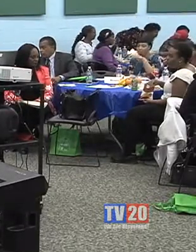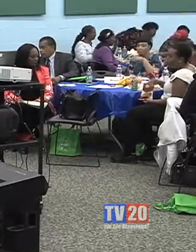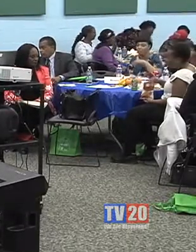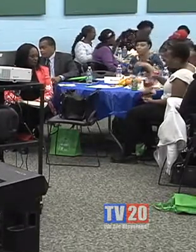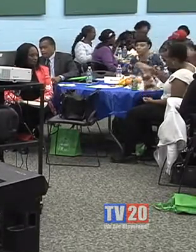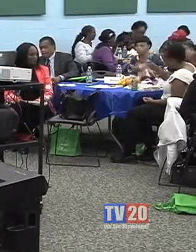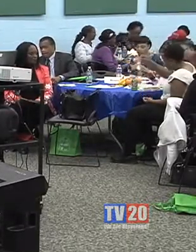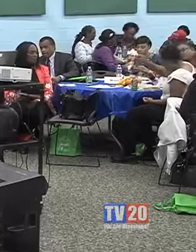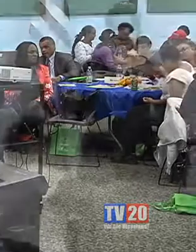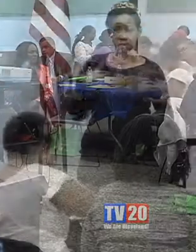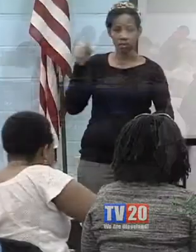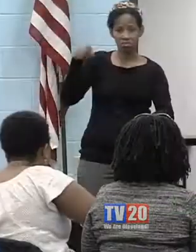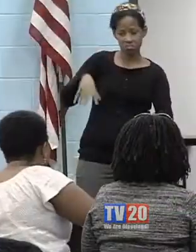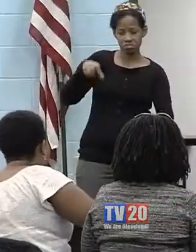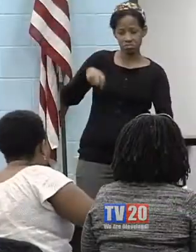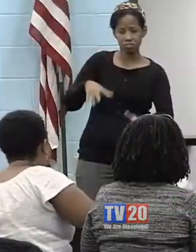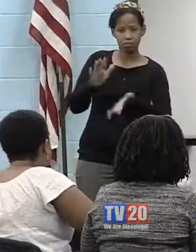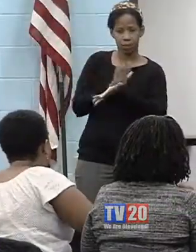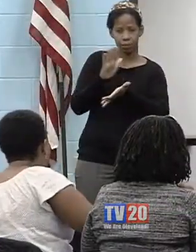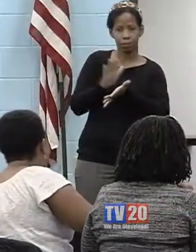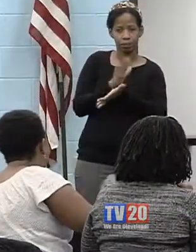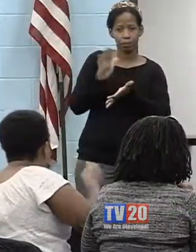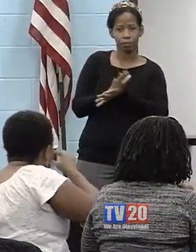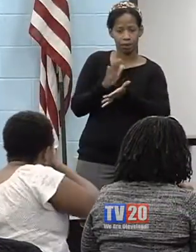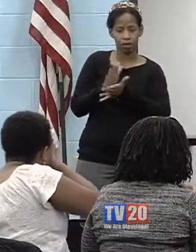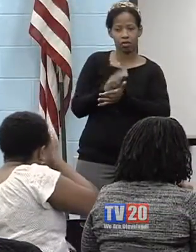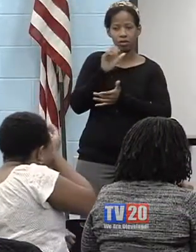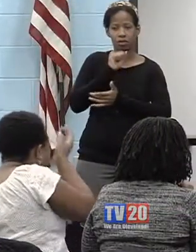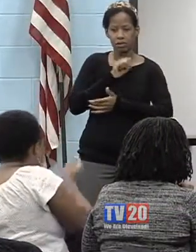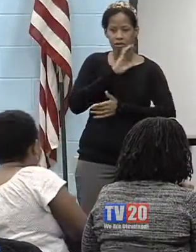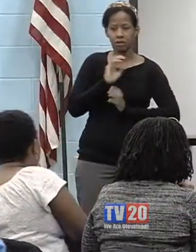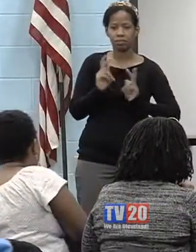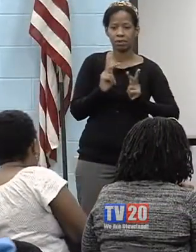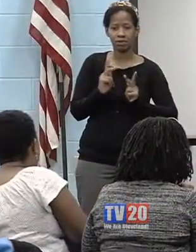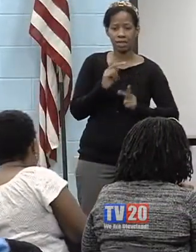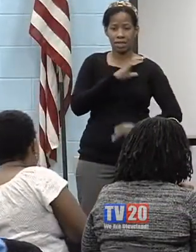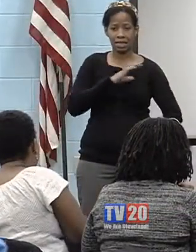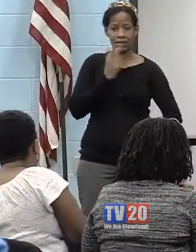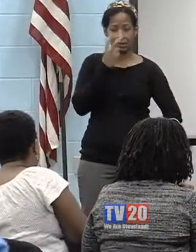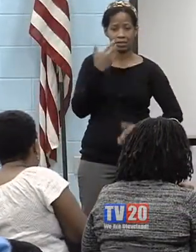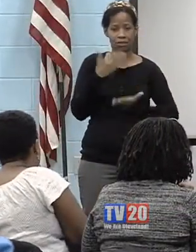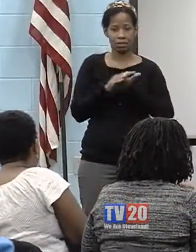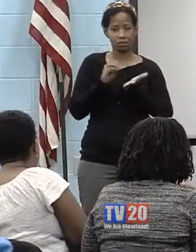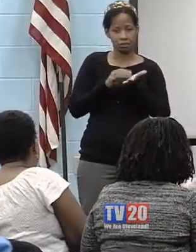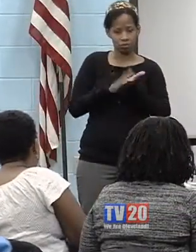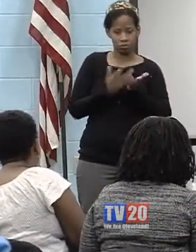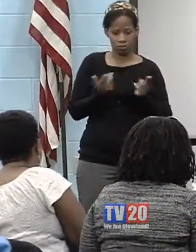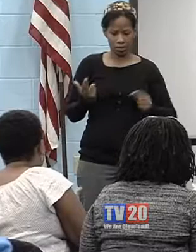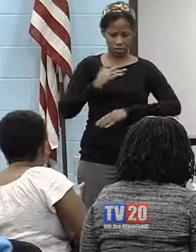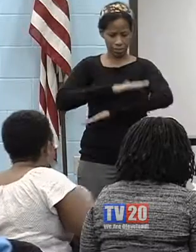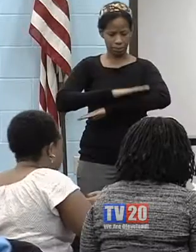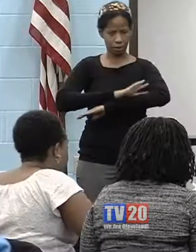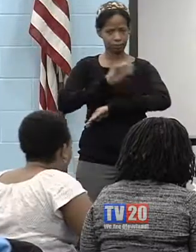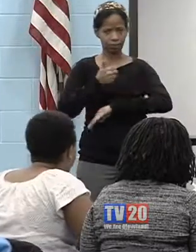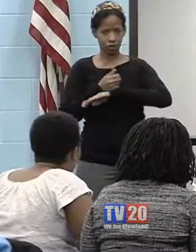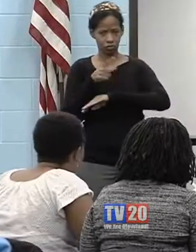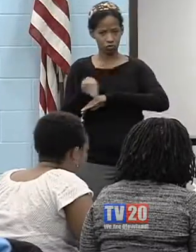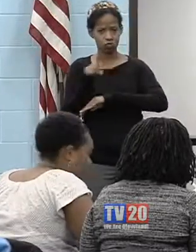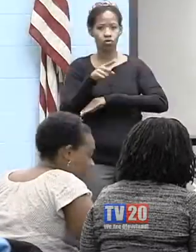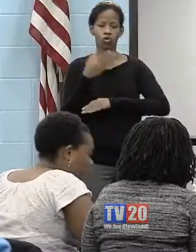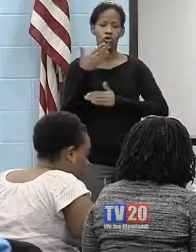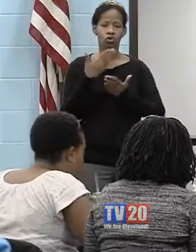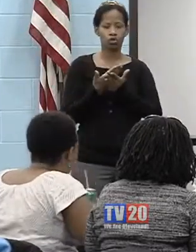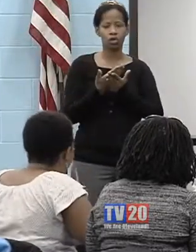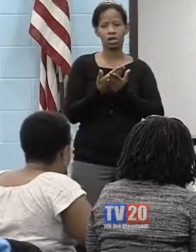We filled that with some resources from the Department of Aging. The Cleveland Sight Center put some resources on the table. We have some